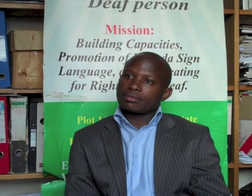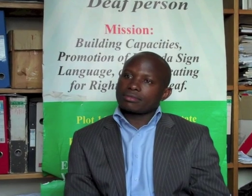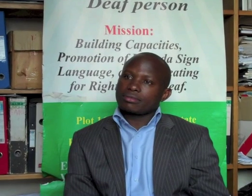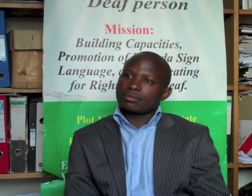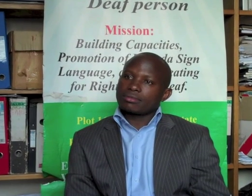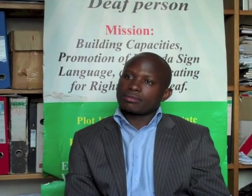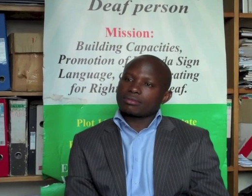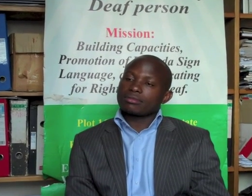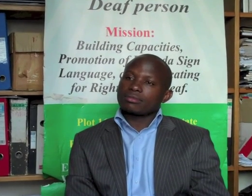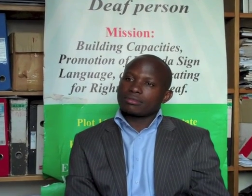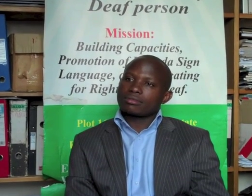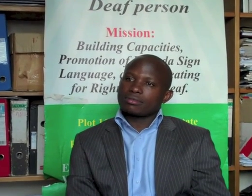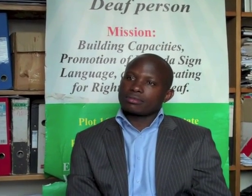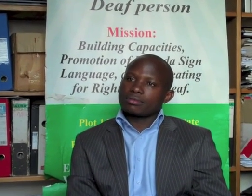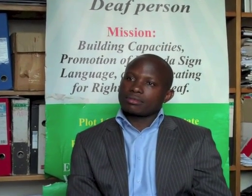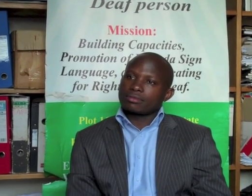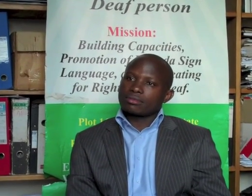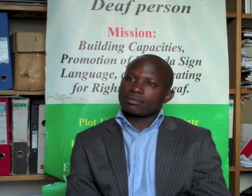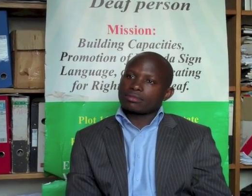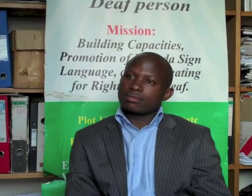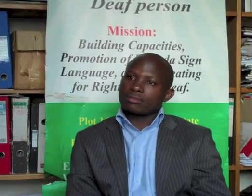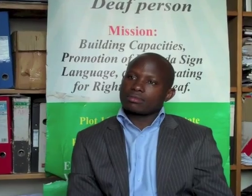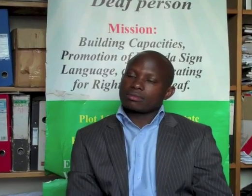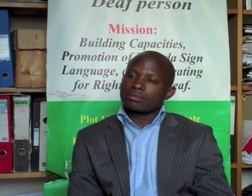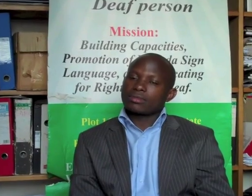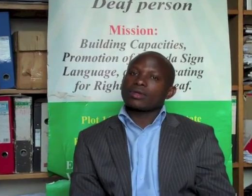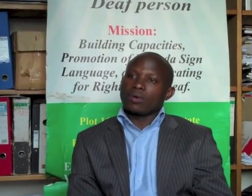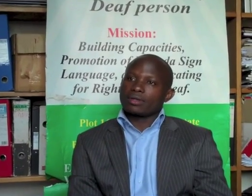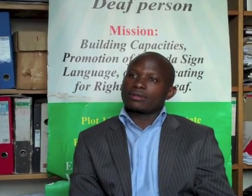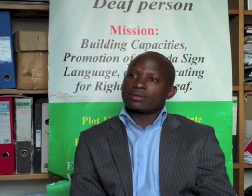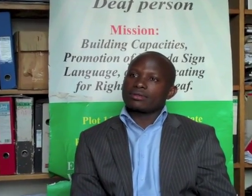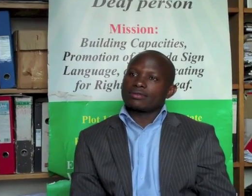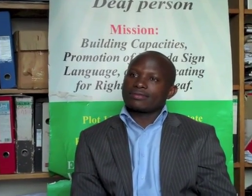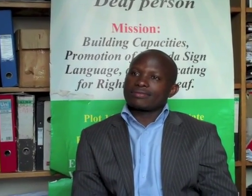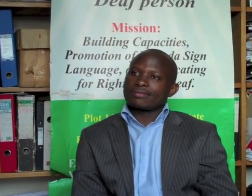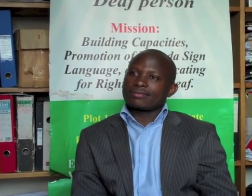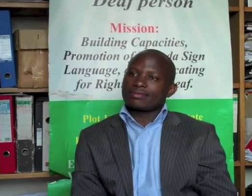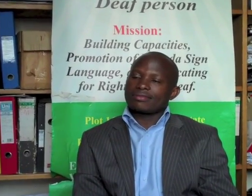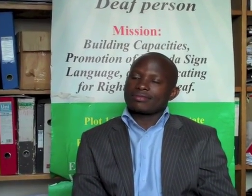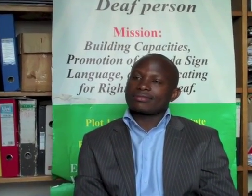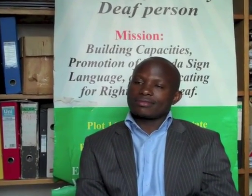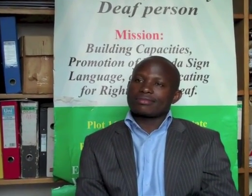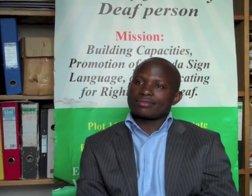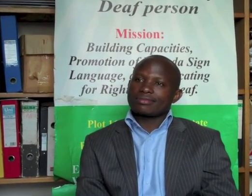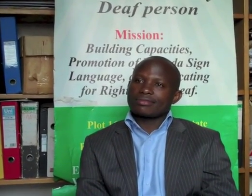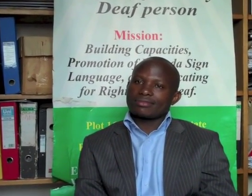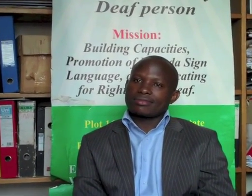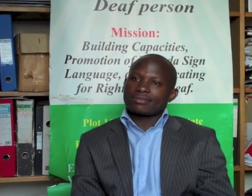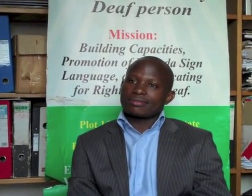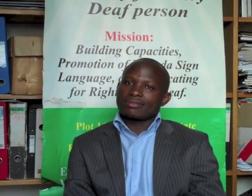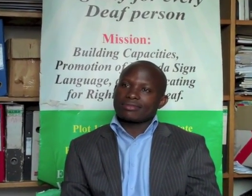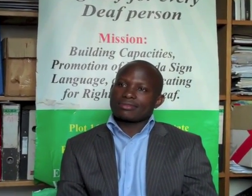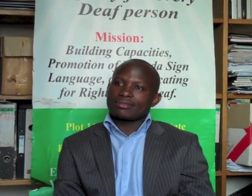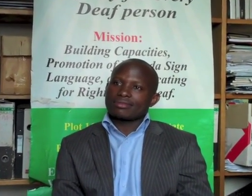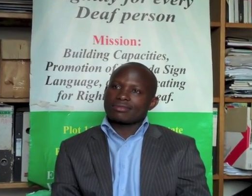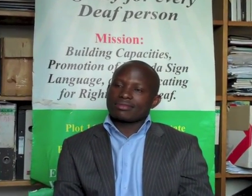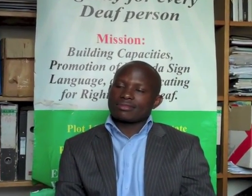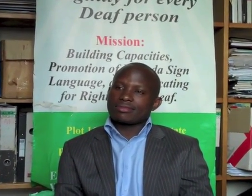Could you just start by telling me your name and where you're from, both in terms of country and organisation?